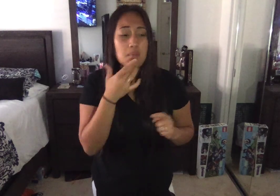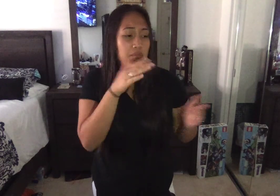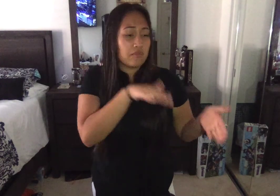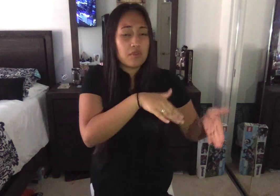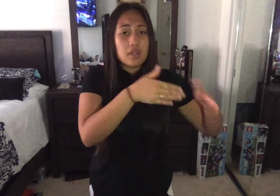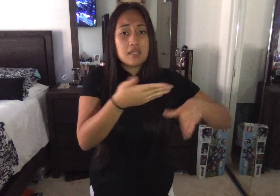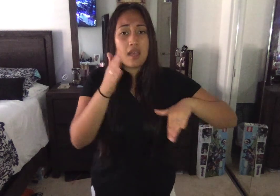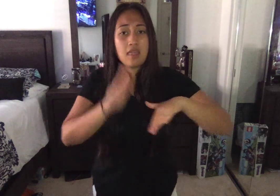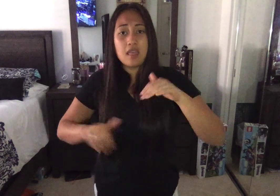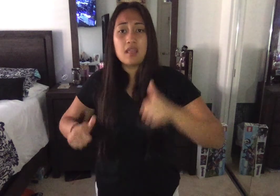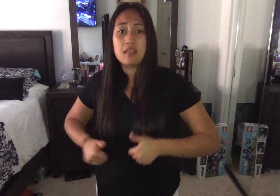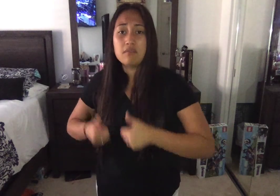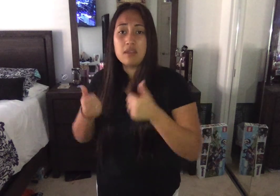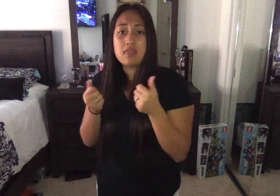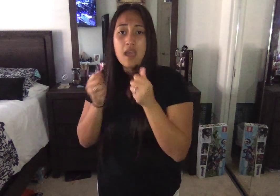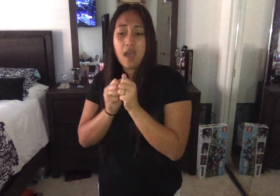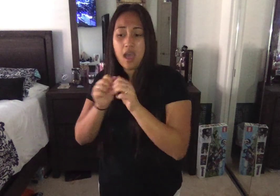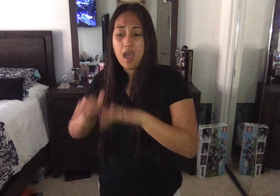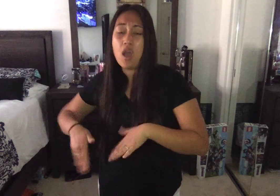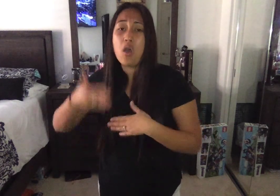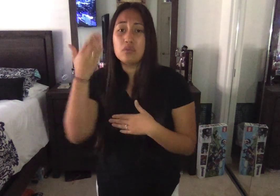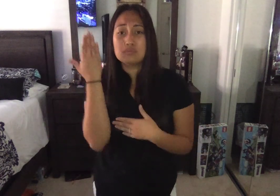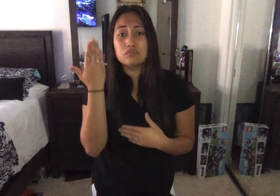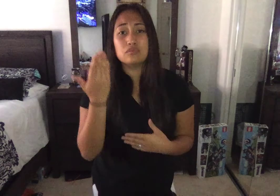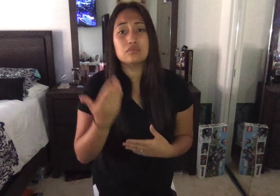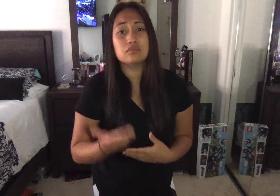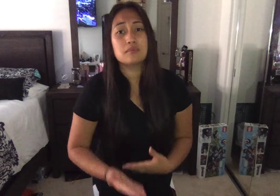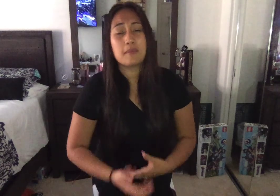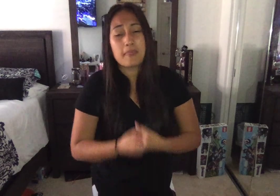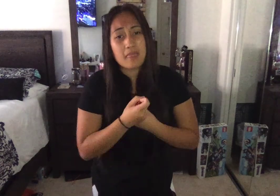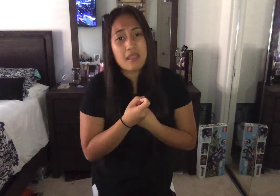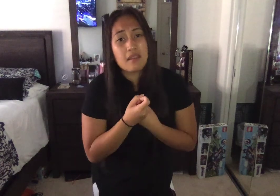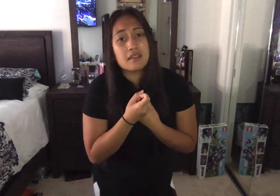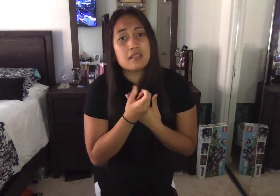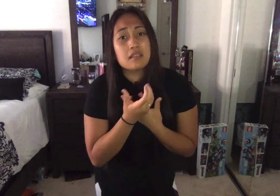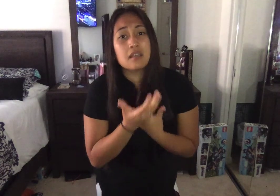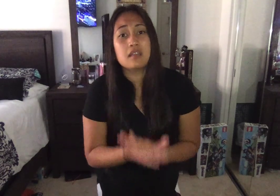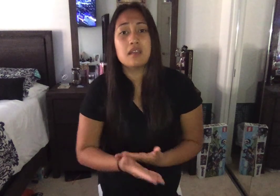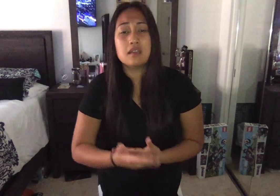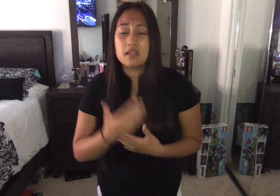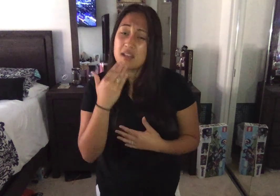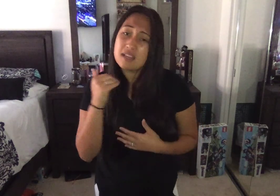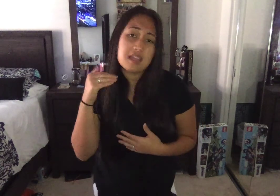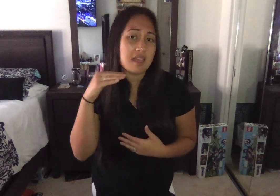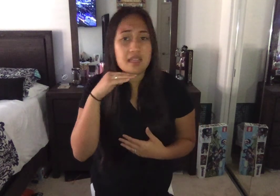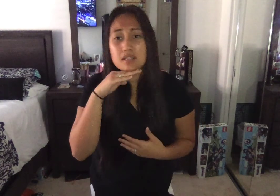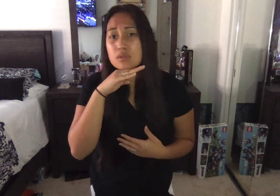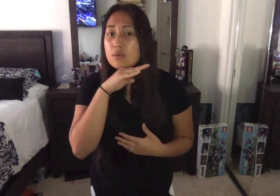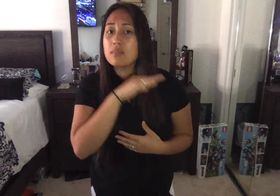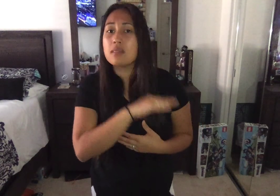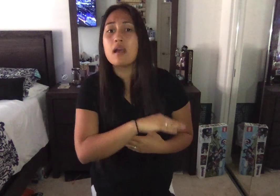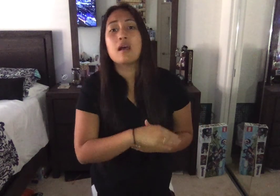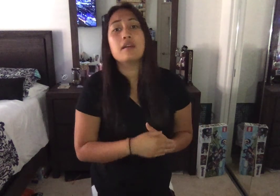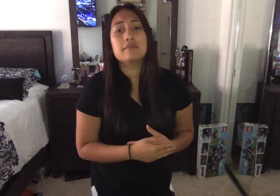than live without you I'll give you all of me, honey, that's no lie I'll